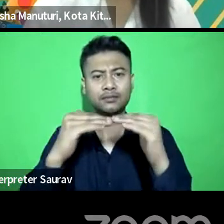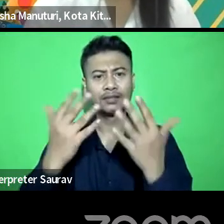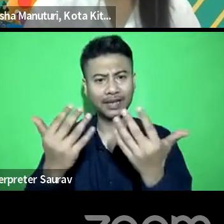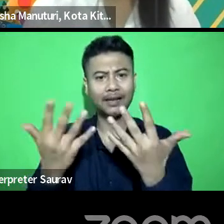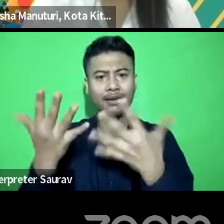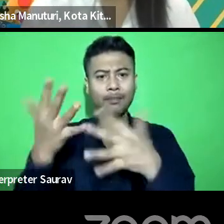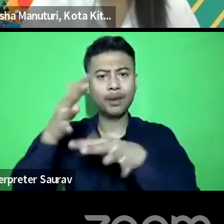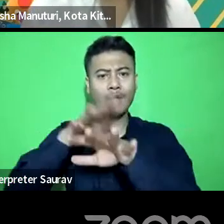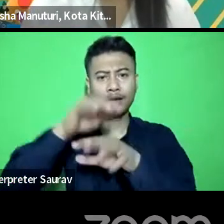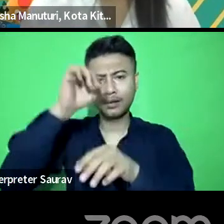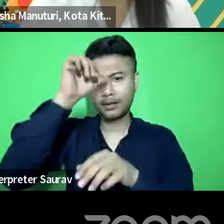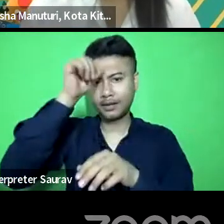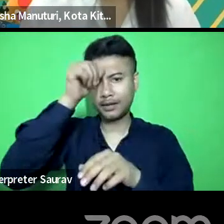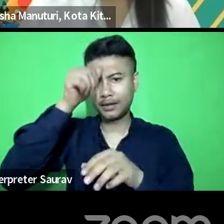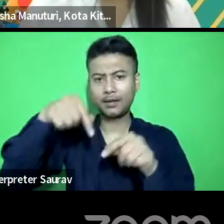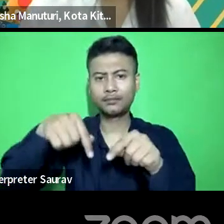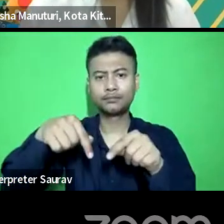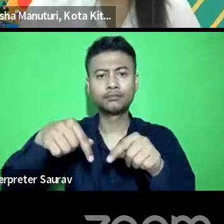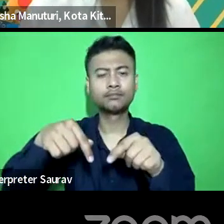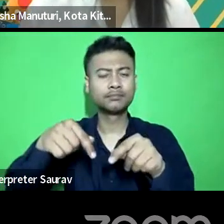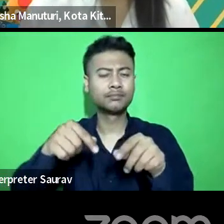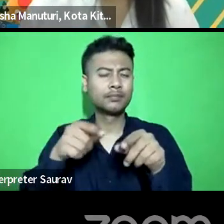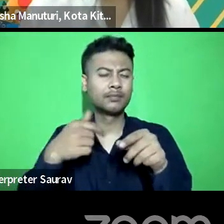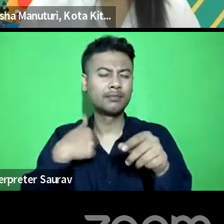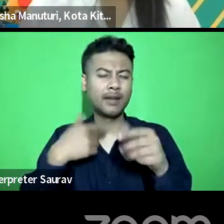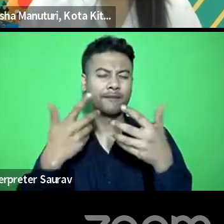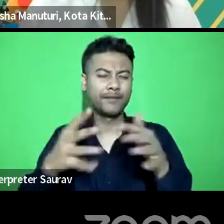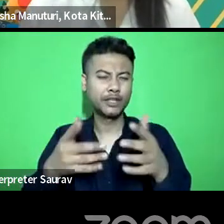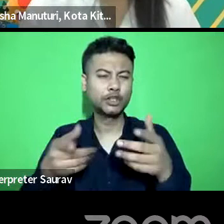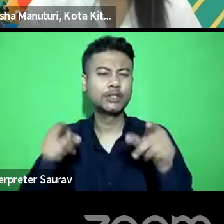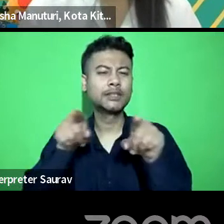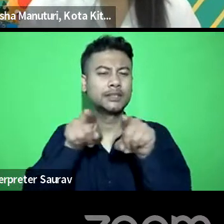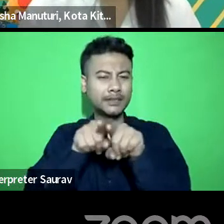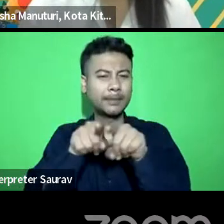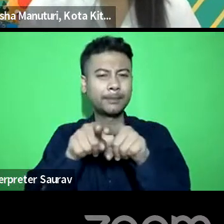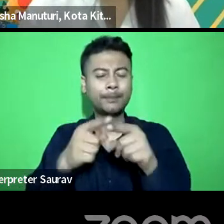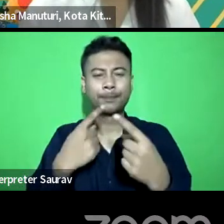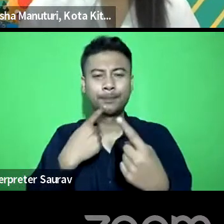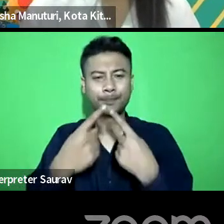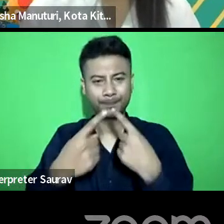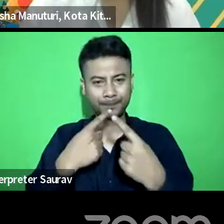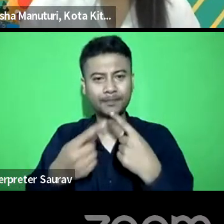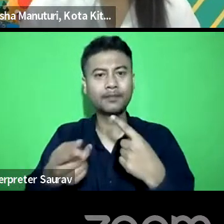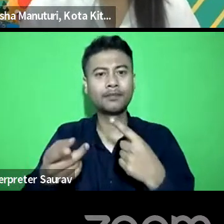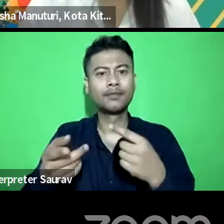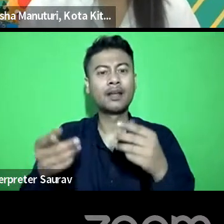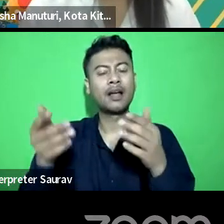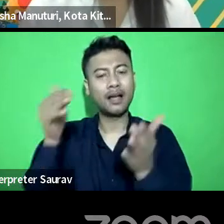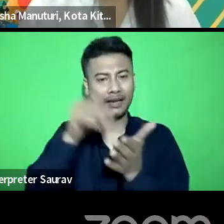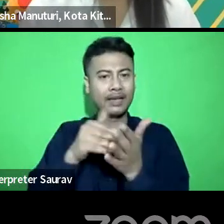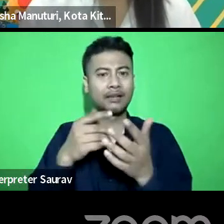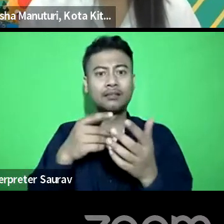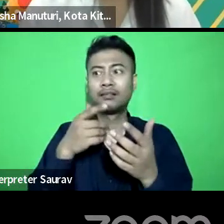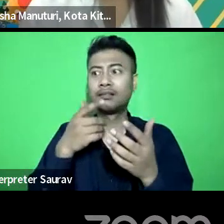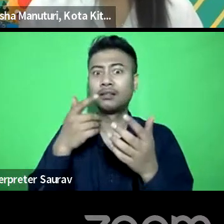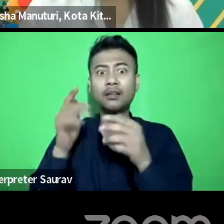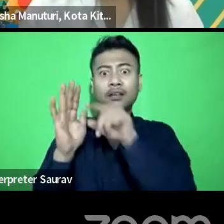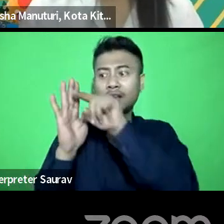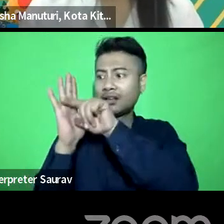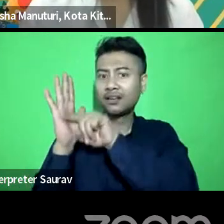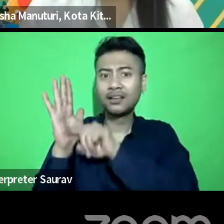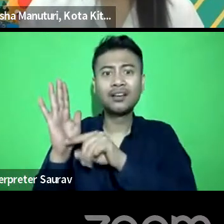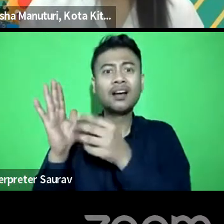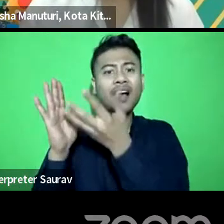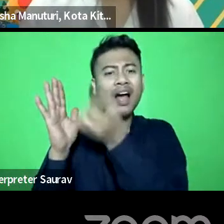I said earlier, and I'm sorry I'm repeating, to make them actually at least use that standard, right? Because the moment you can